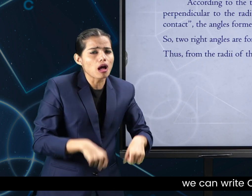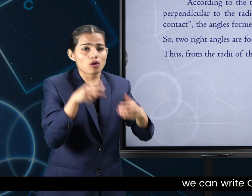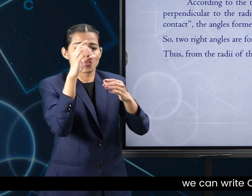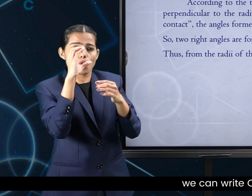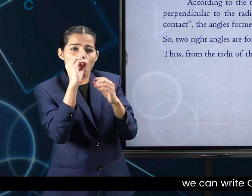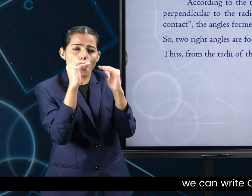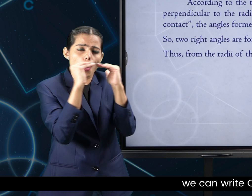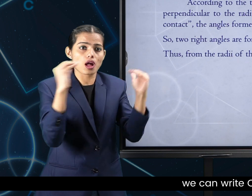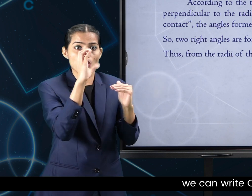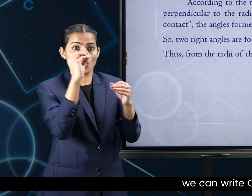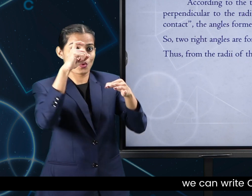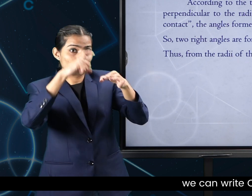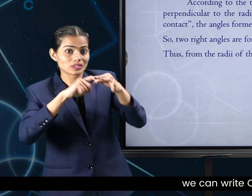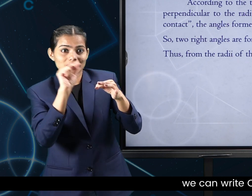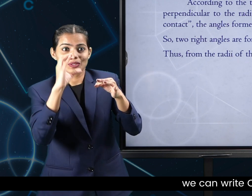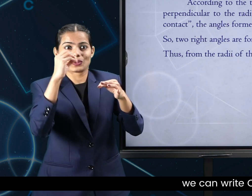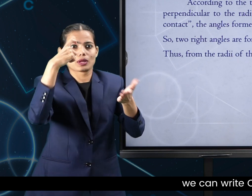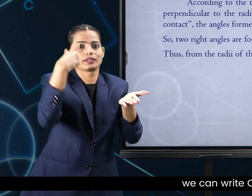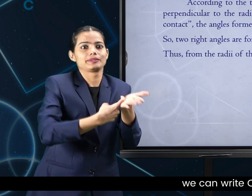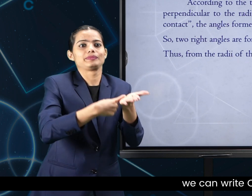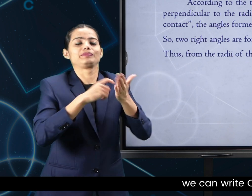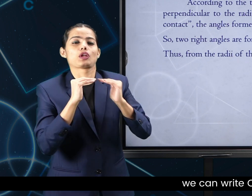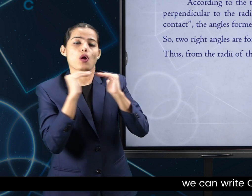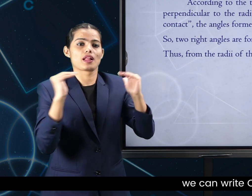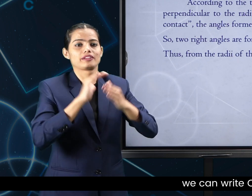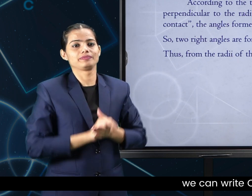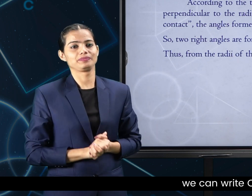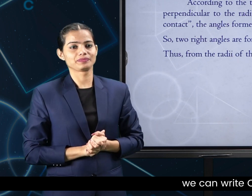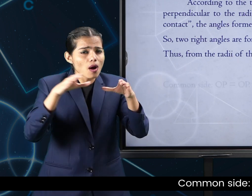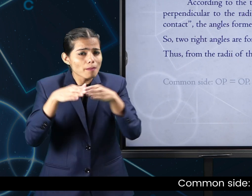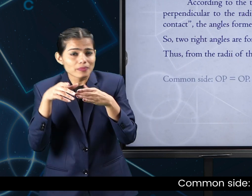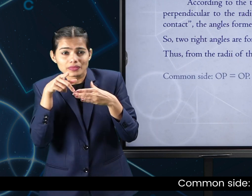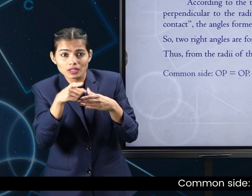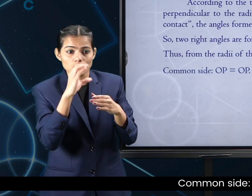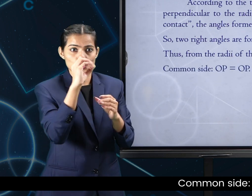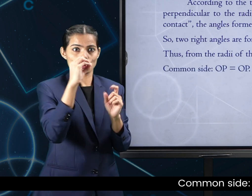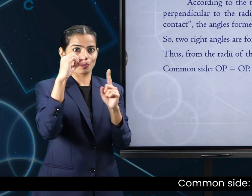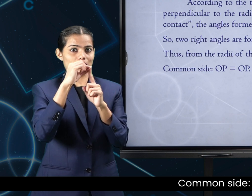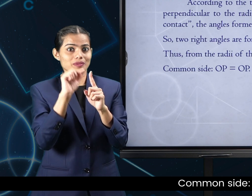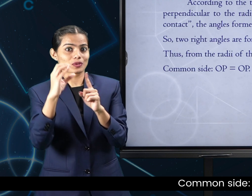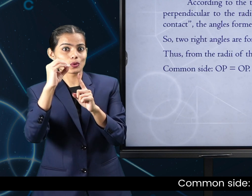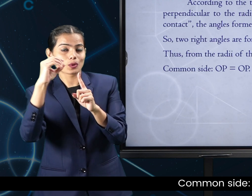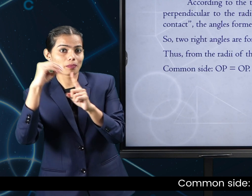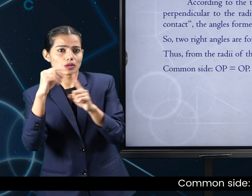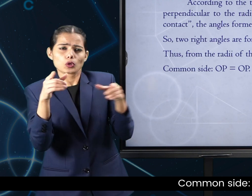OQ is equal to OR. Common side. OP is equal to